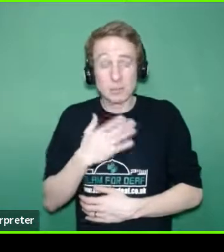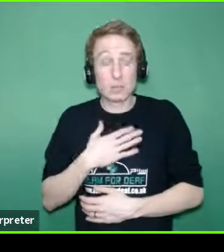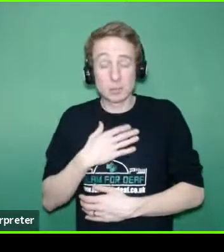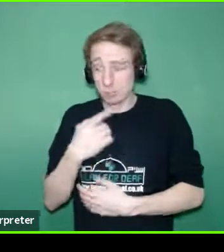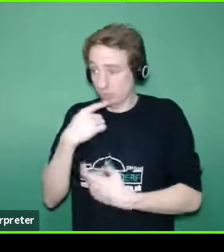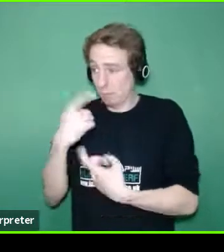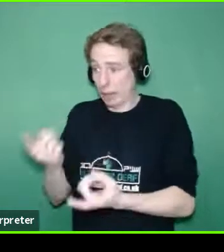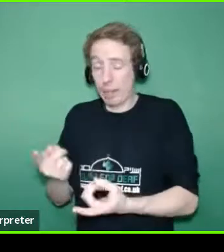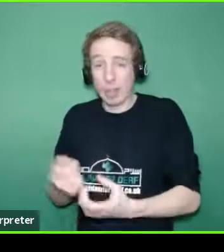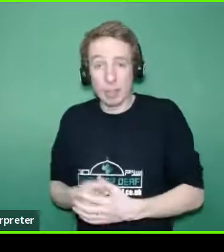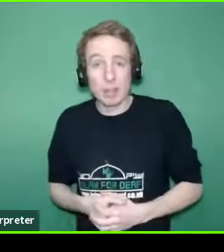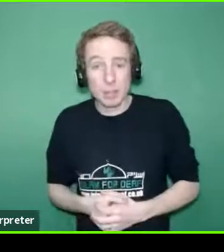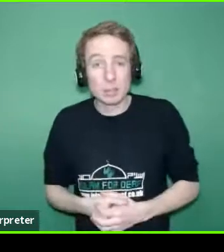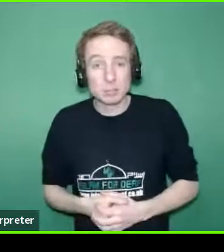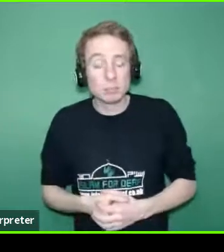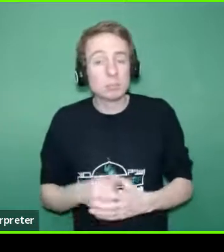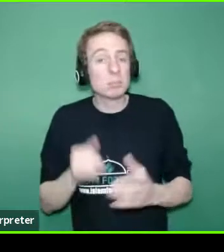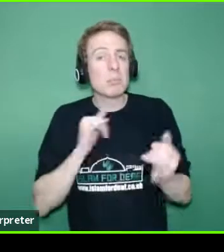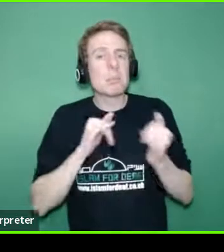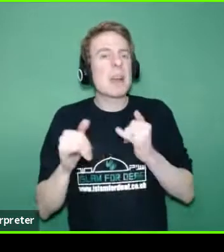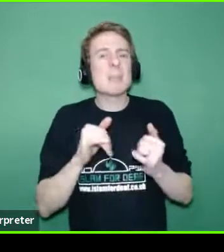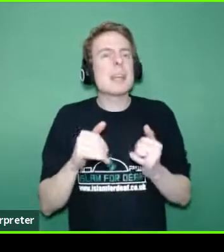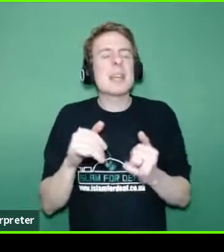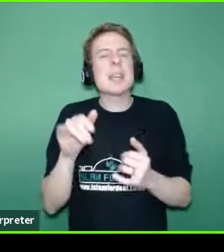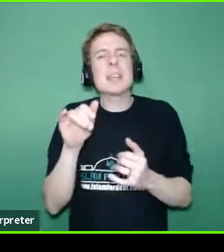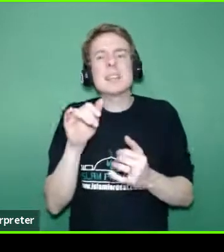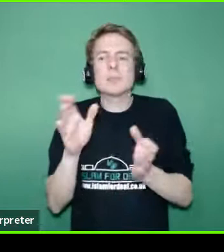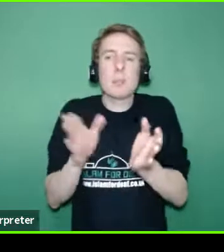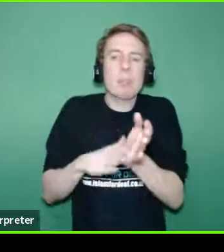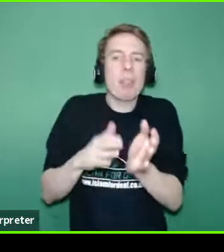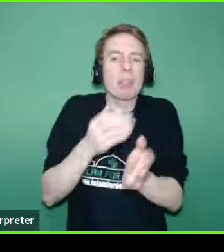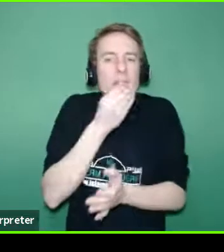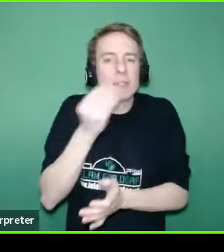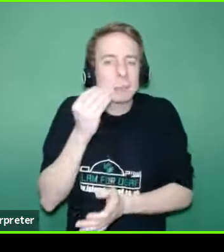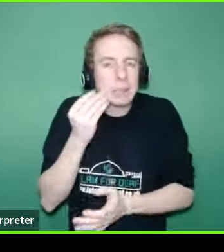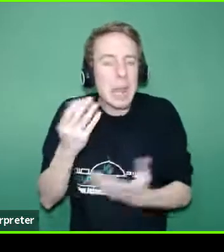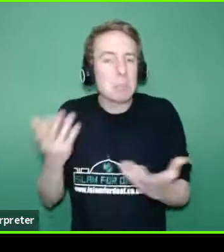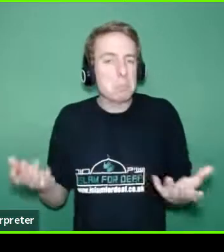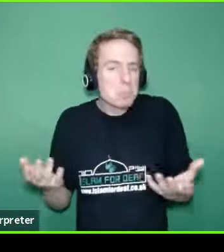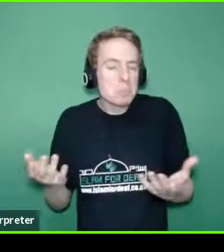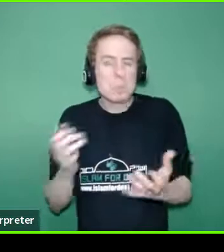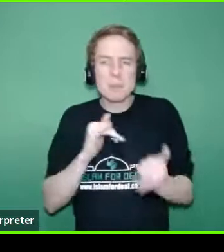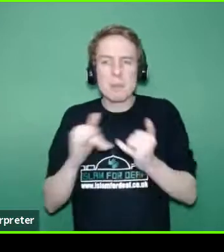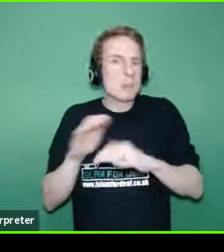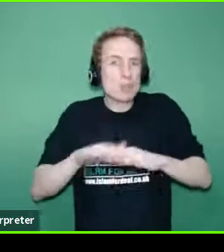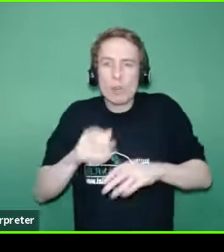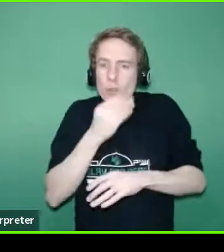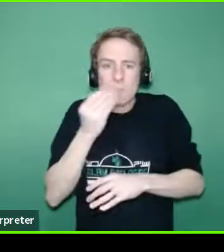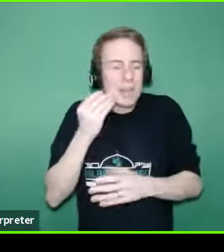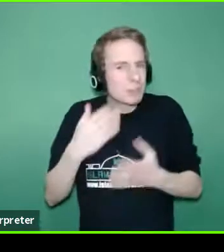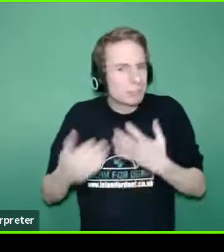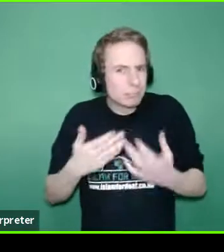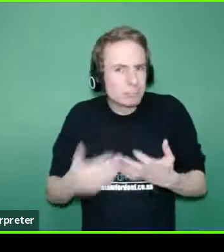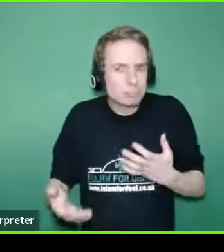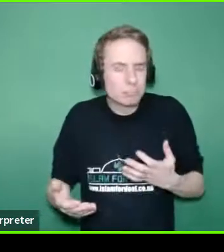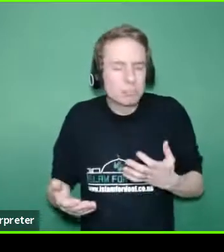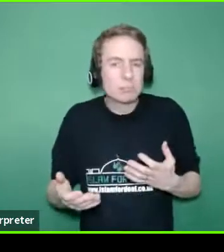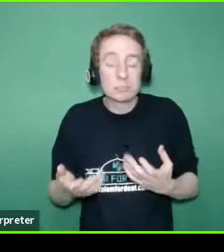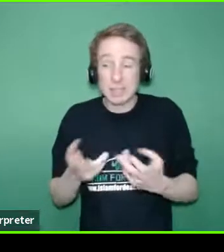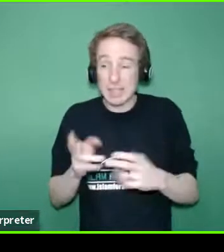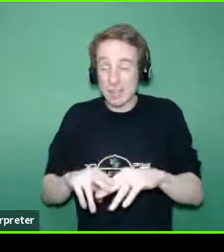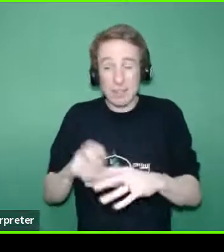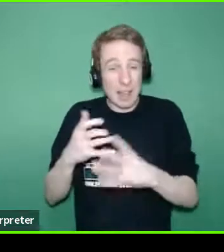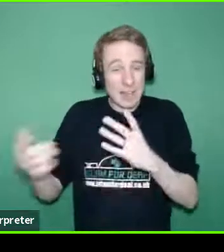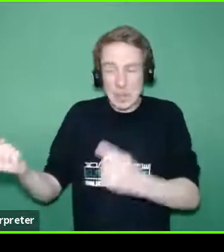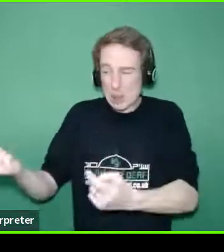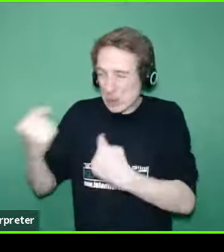whether they are fasting during Ramadan or whether they are fasting outside Ramadan. That if they are abused in any way,